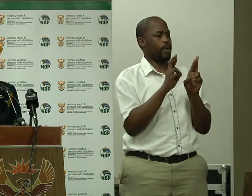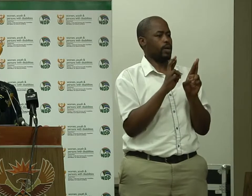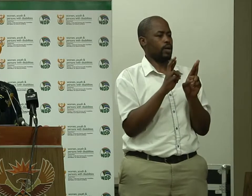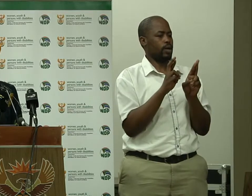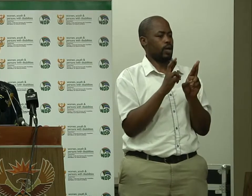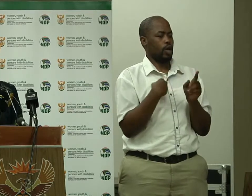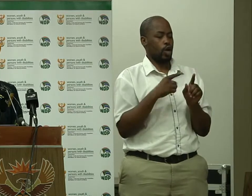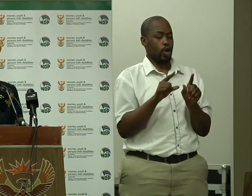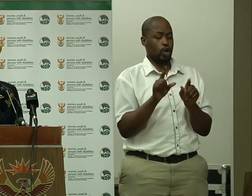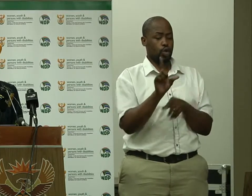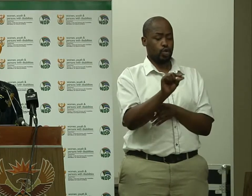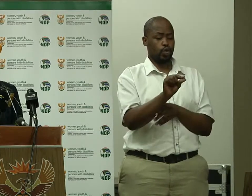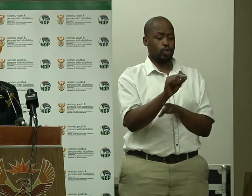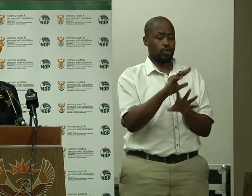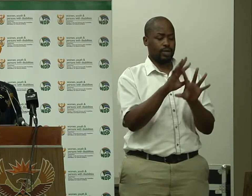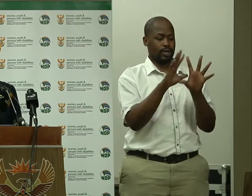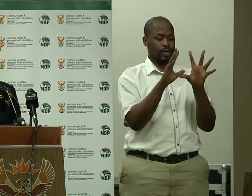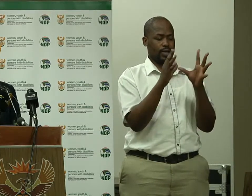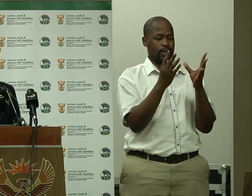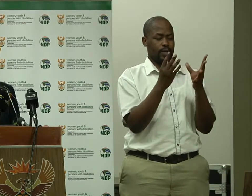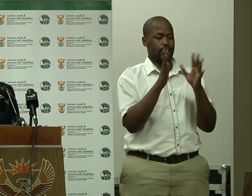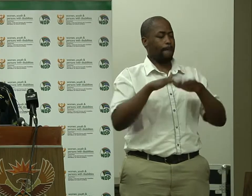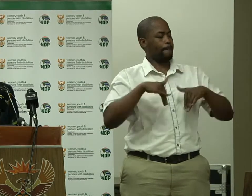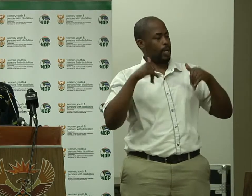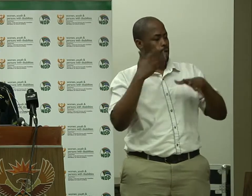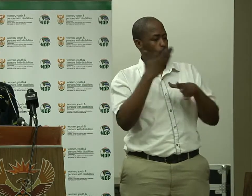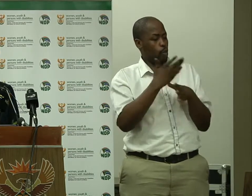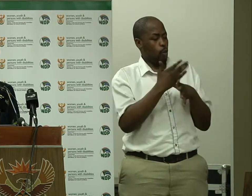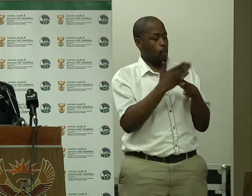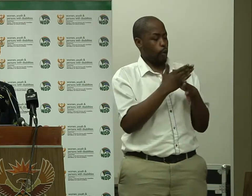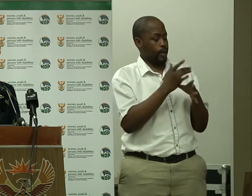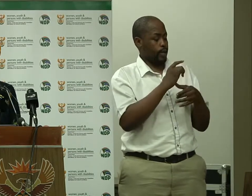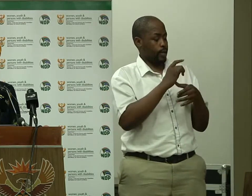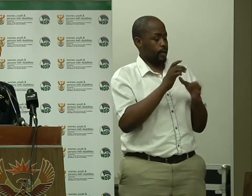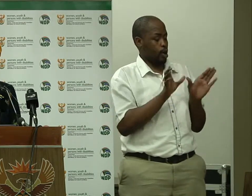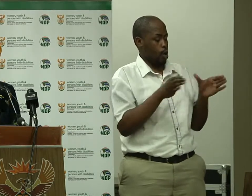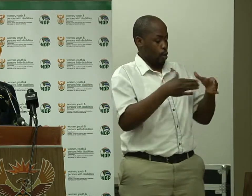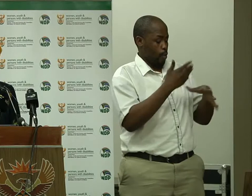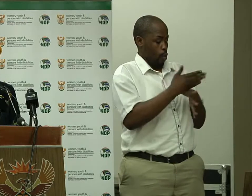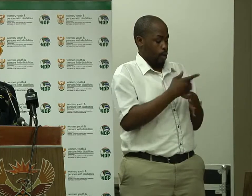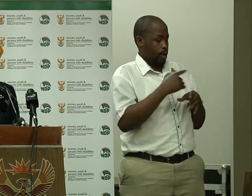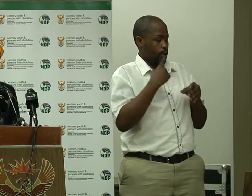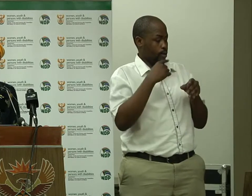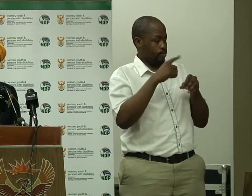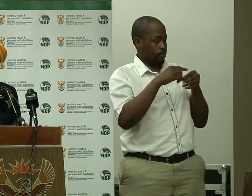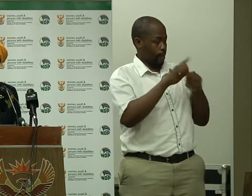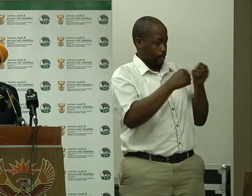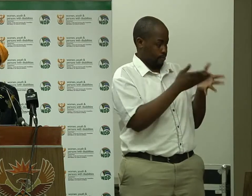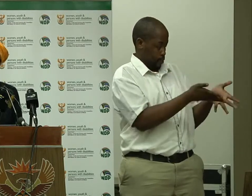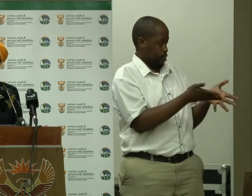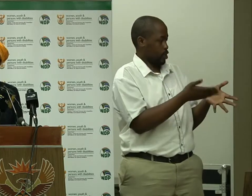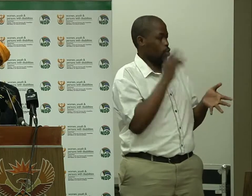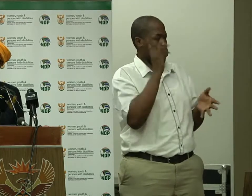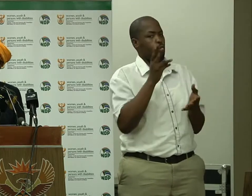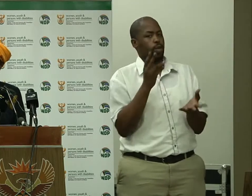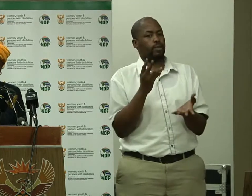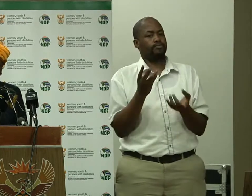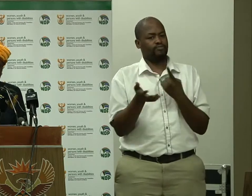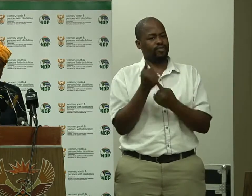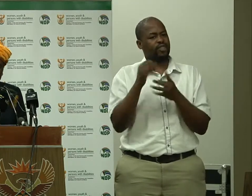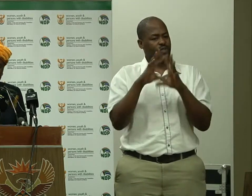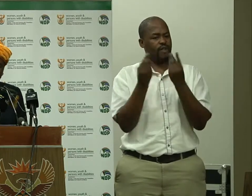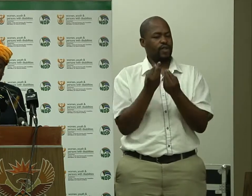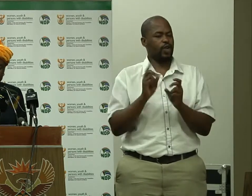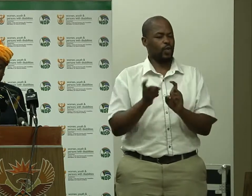as soon as possible, the Parliamentary Working Committee working on this will get us there quickly now,